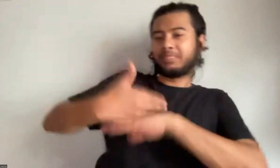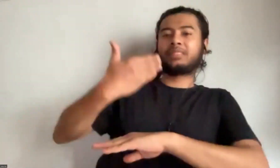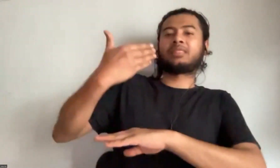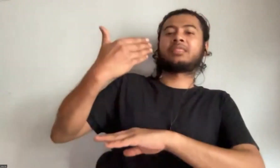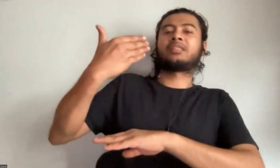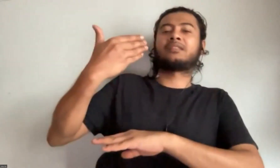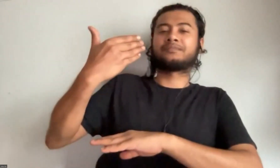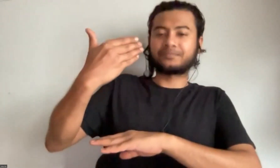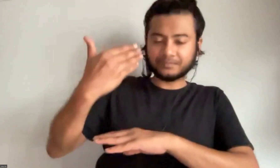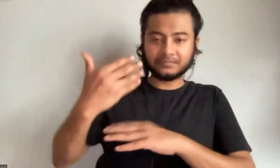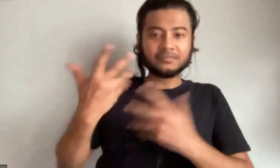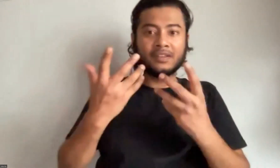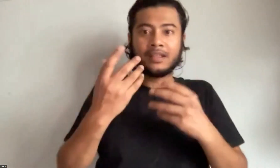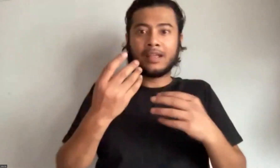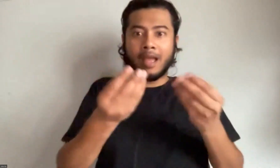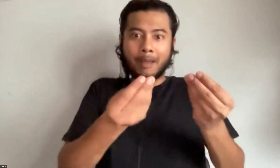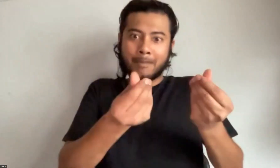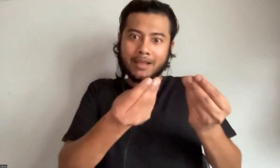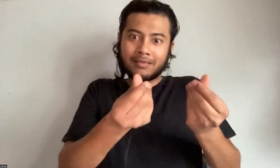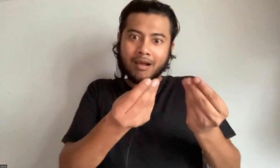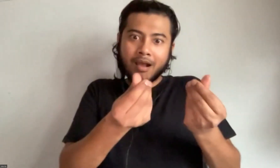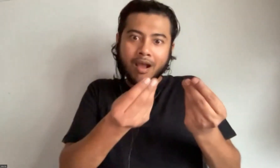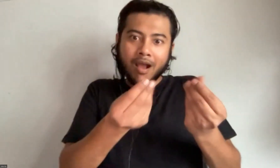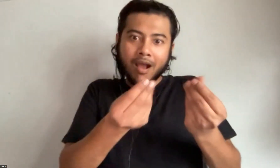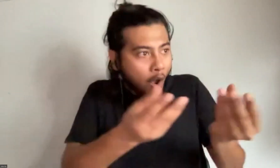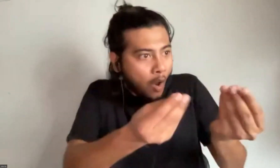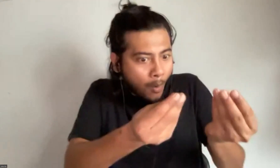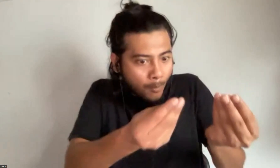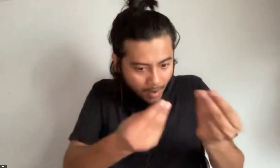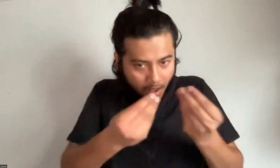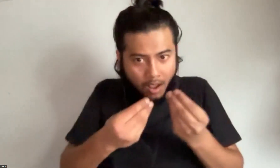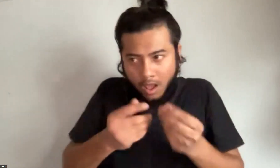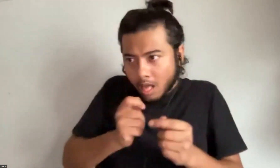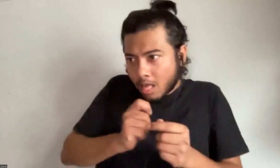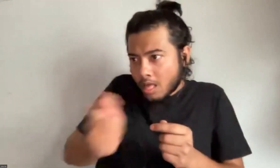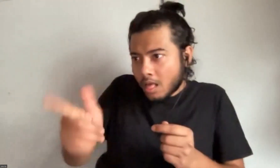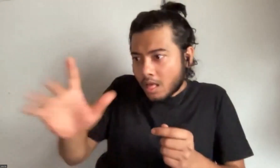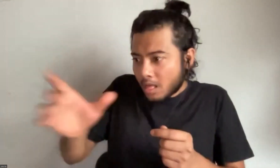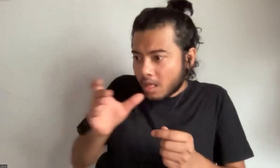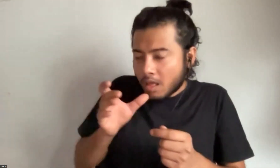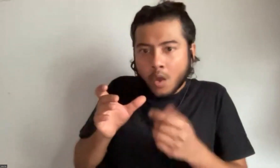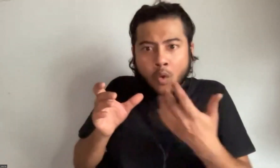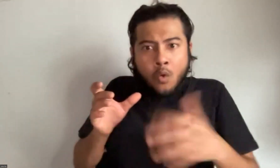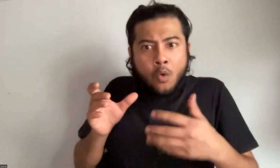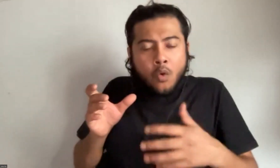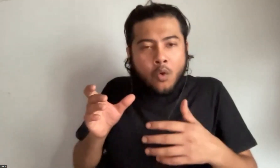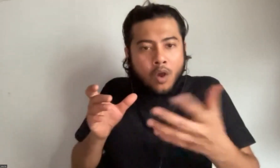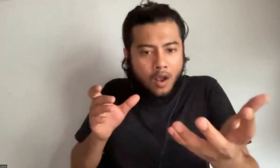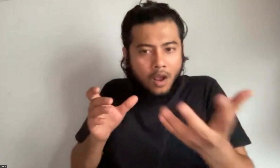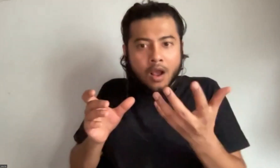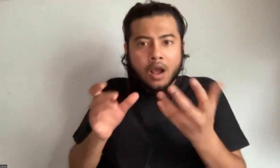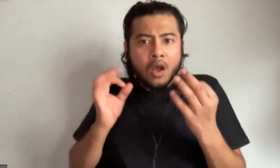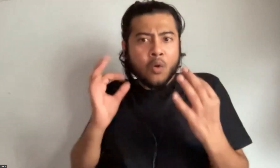there is so many things happening around us, and which are so attractive that we forget Krishna.